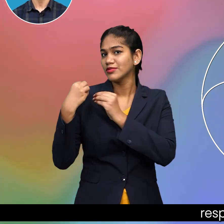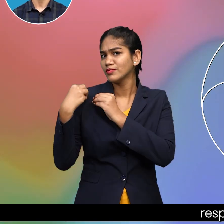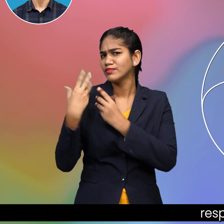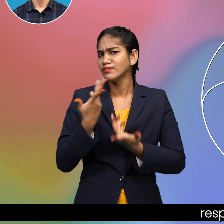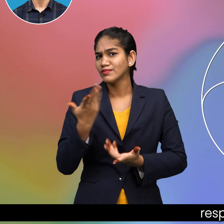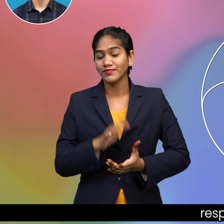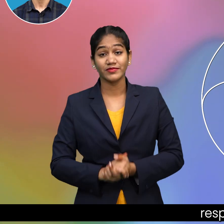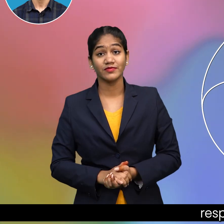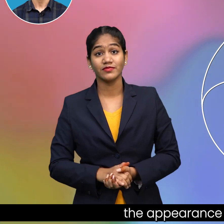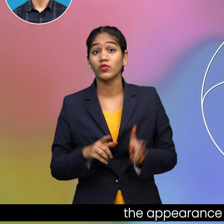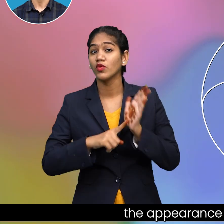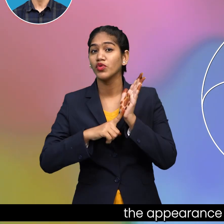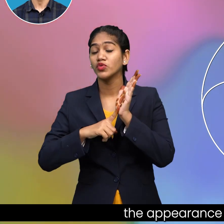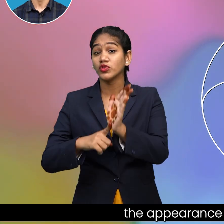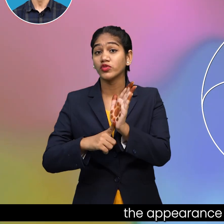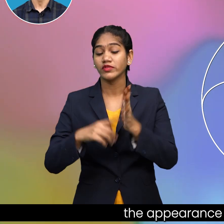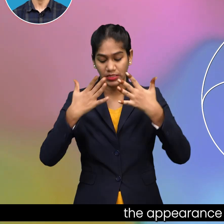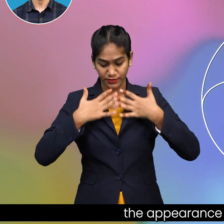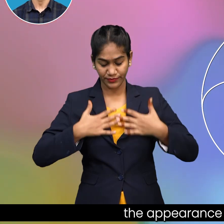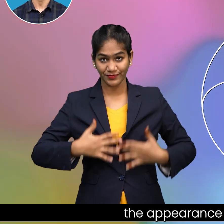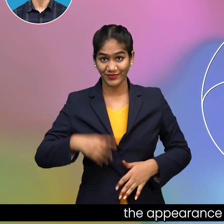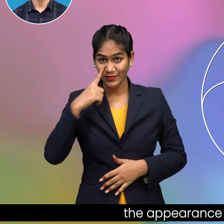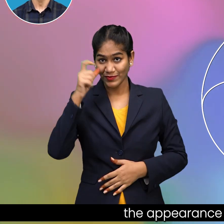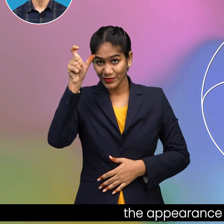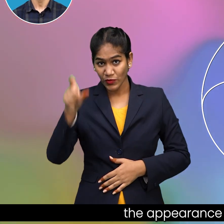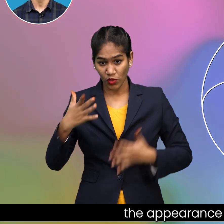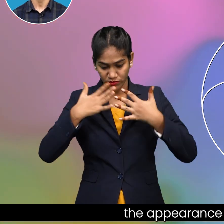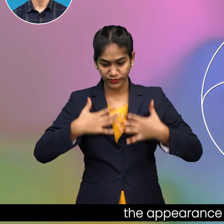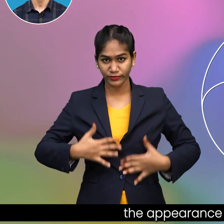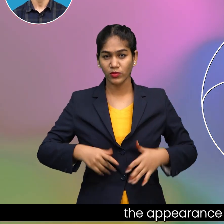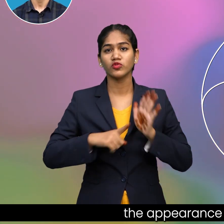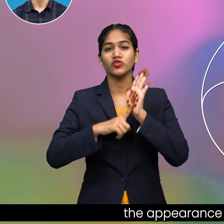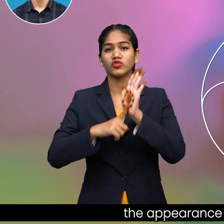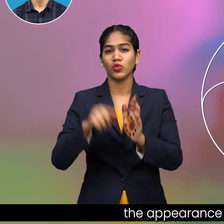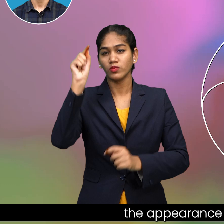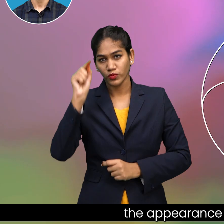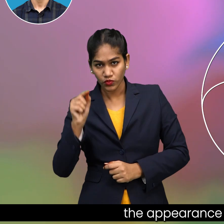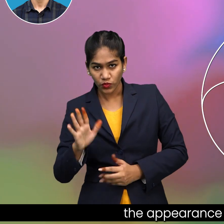responsible for the appearance of feminine characters